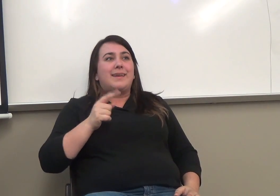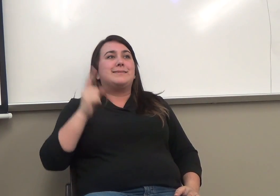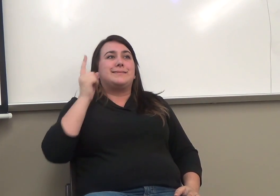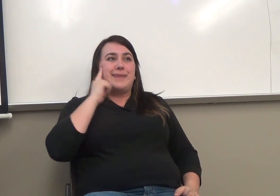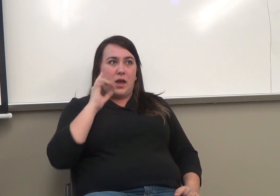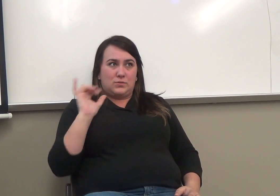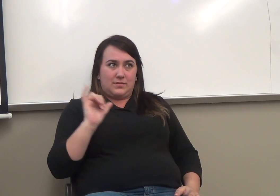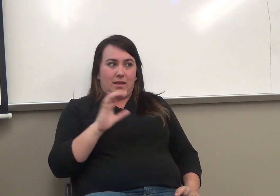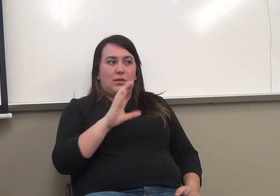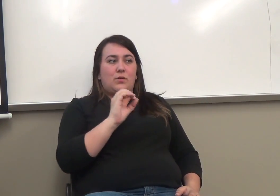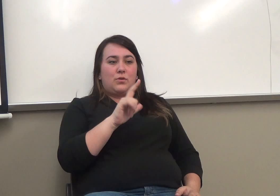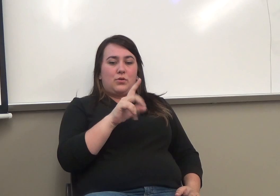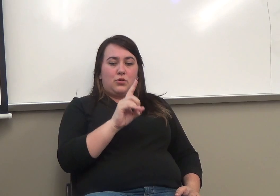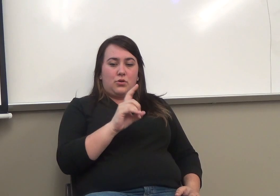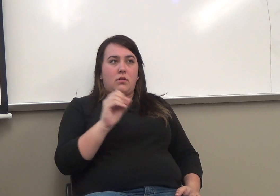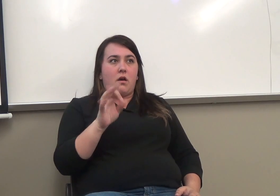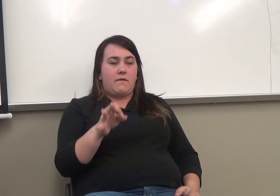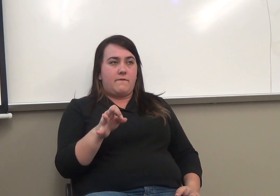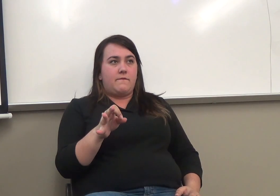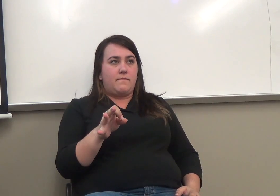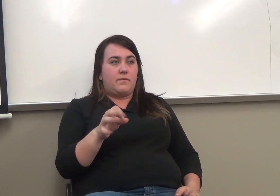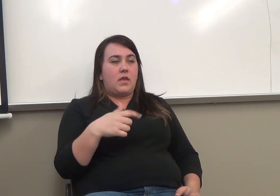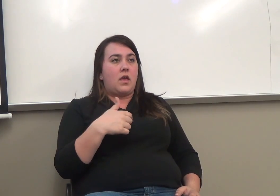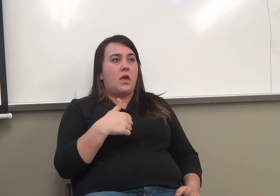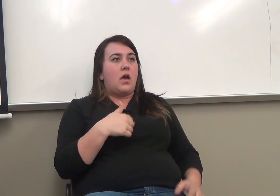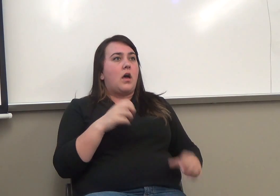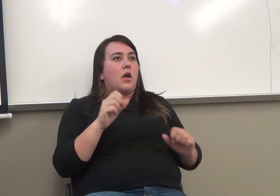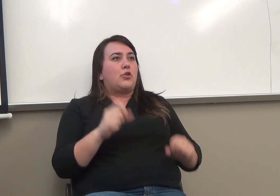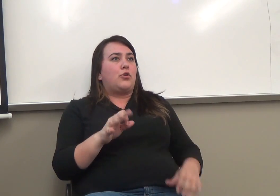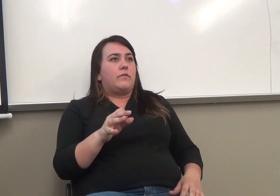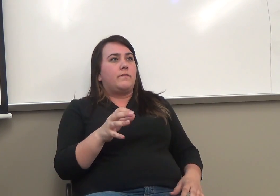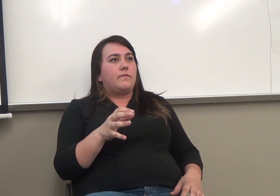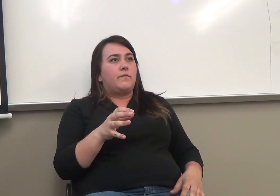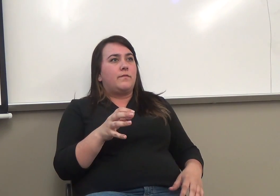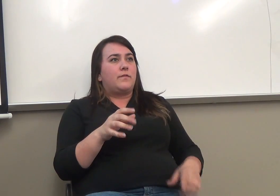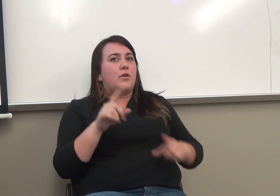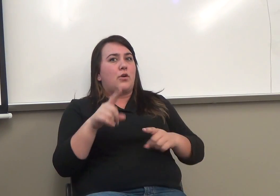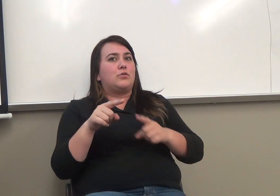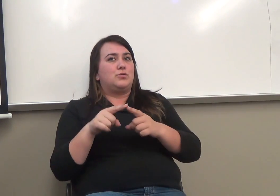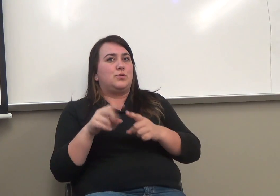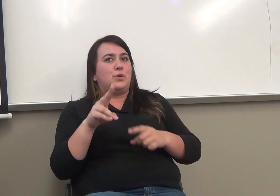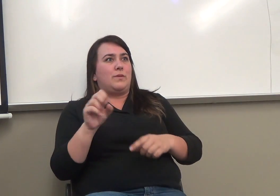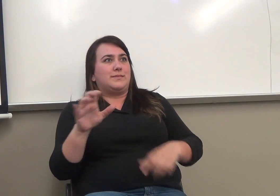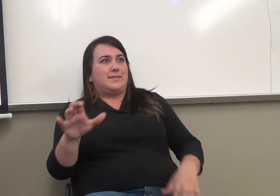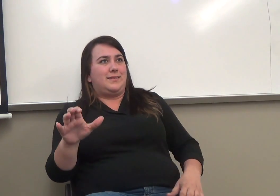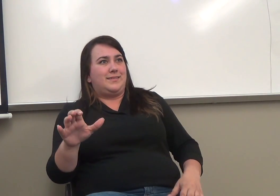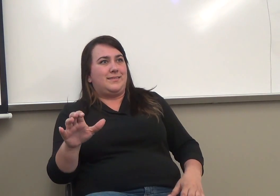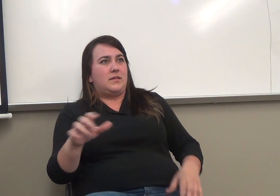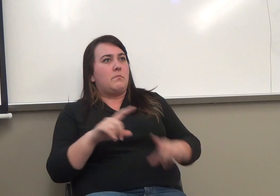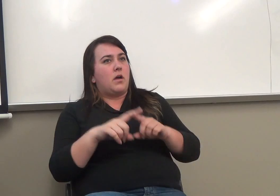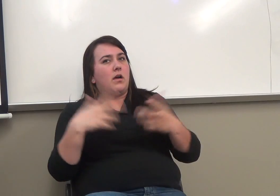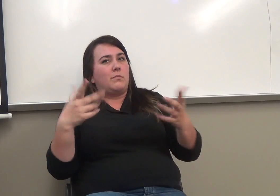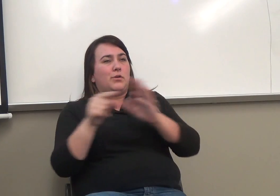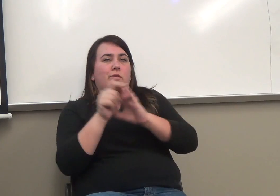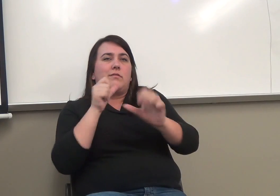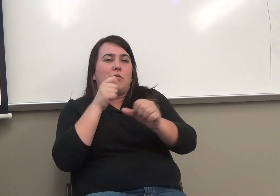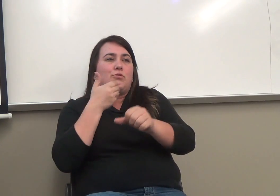people say, I could have gone to USC, but my grades weren't good enough. That's the